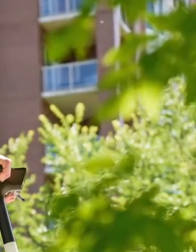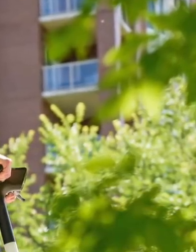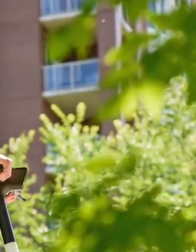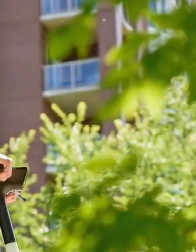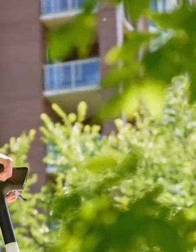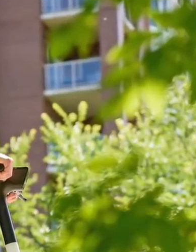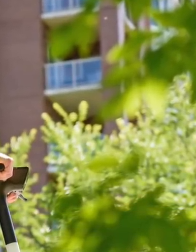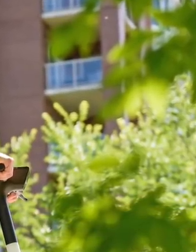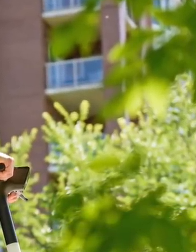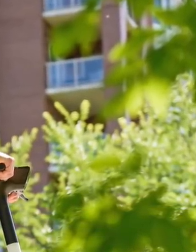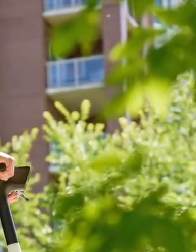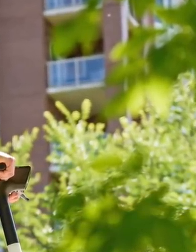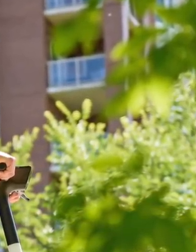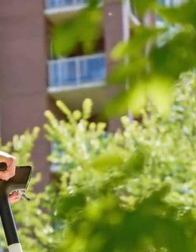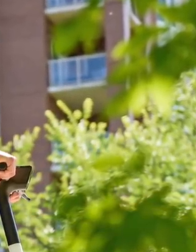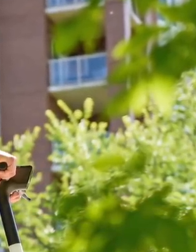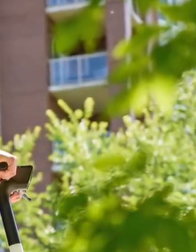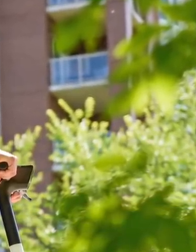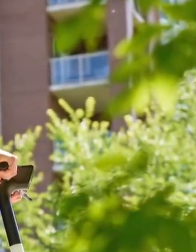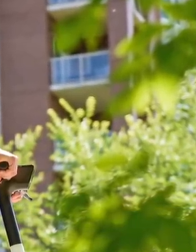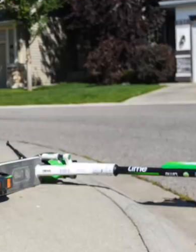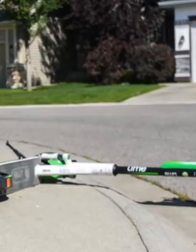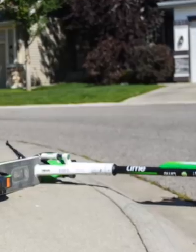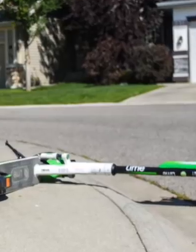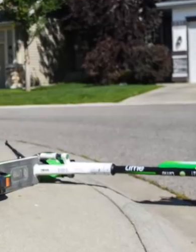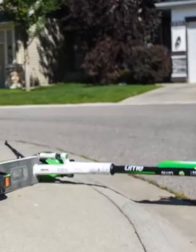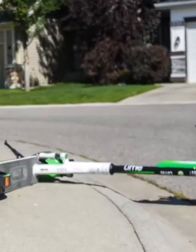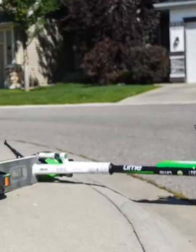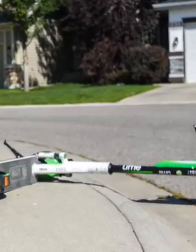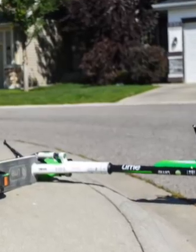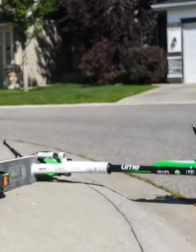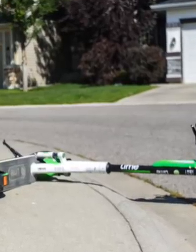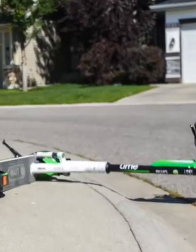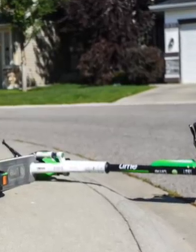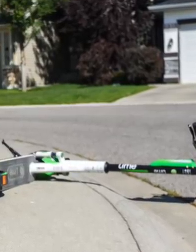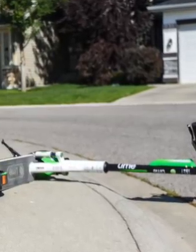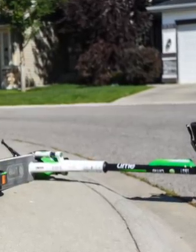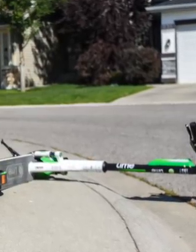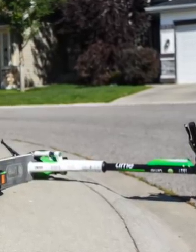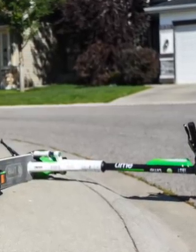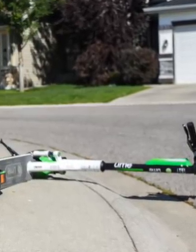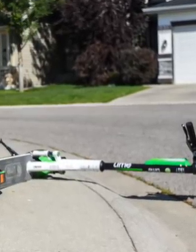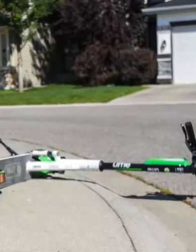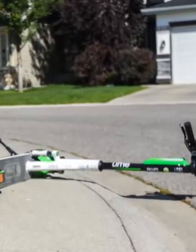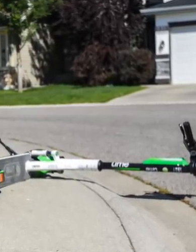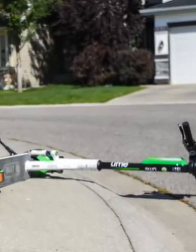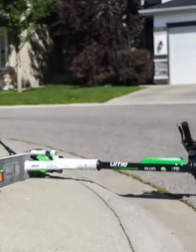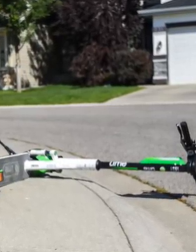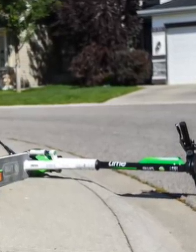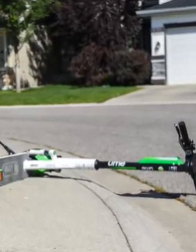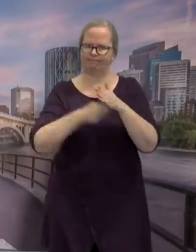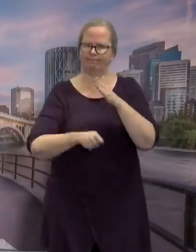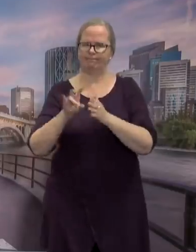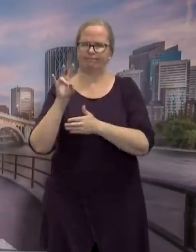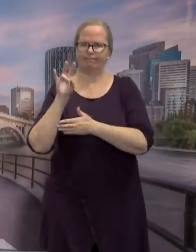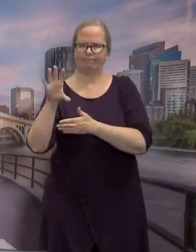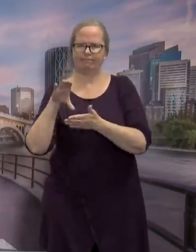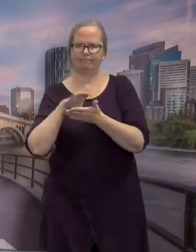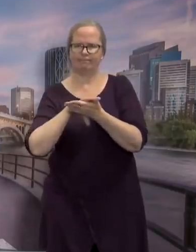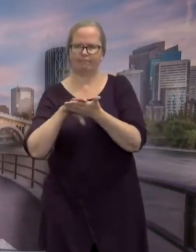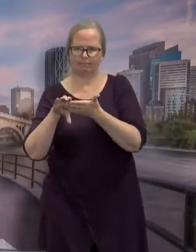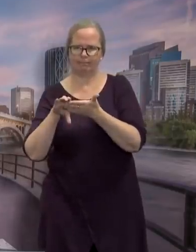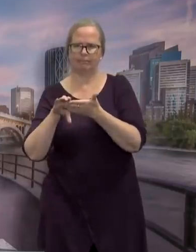prohibited, $150 for interfering with sidewalk users, $400 for reckless driving, $400 for colliding with a